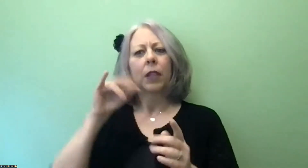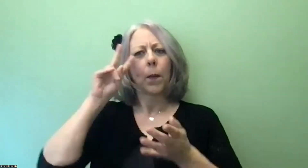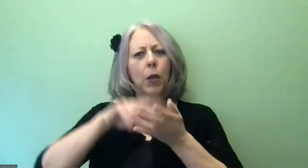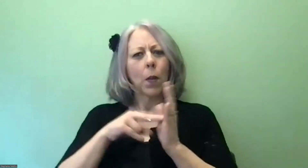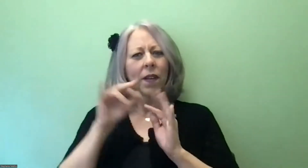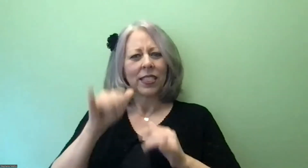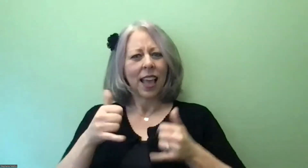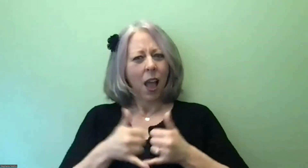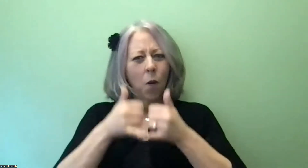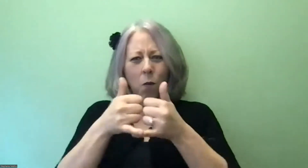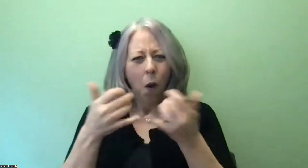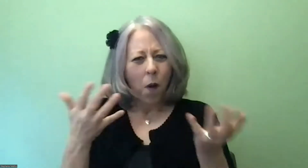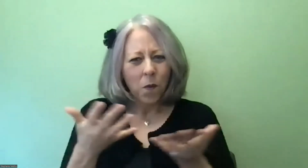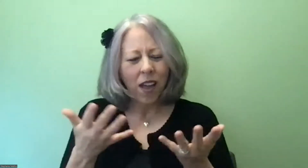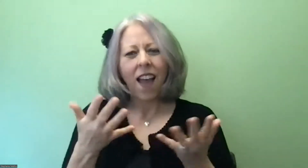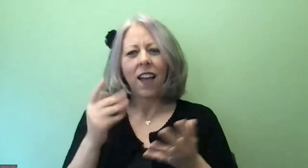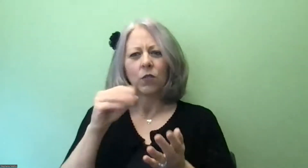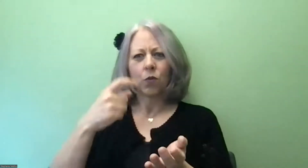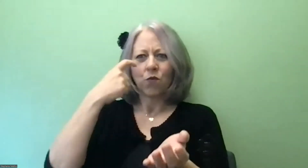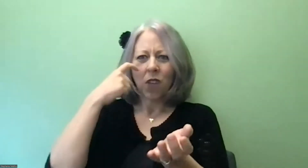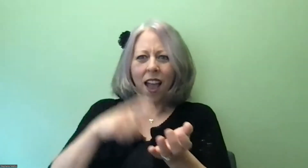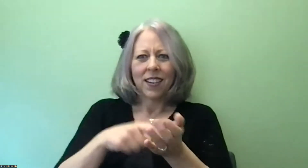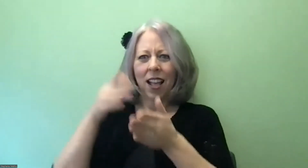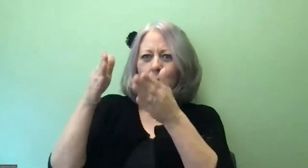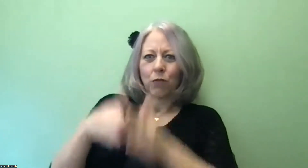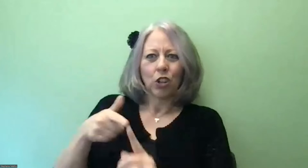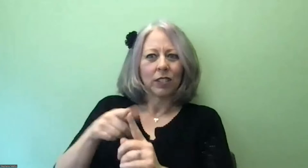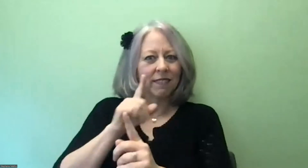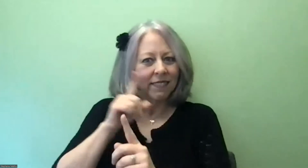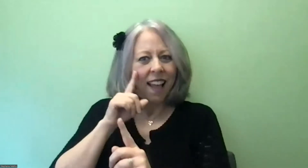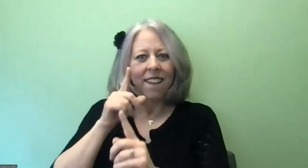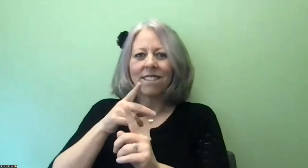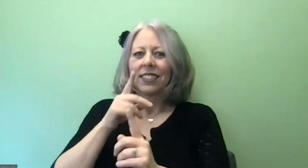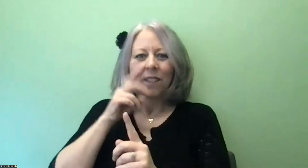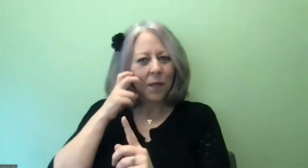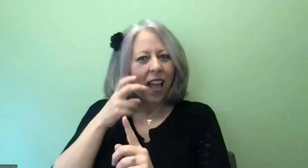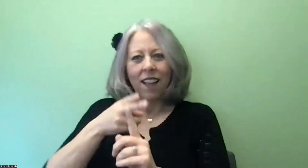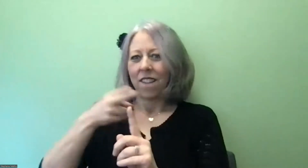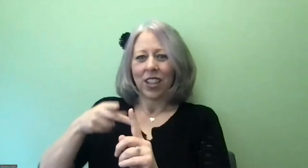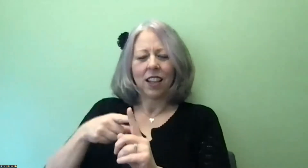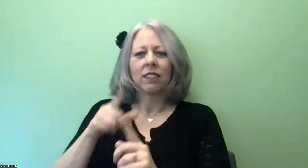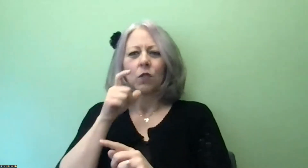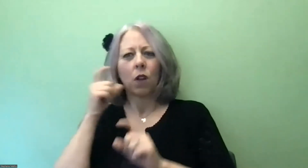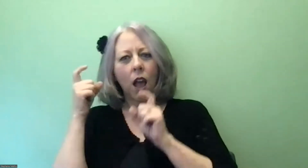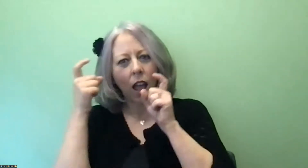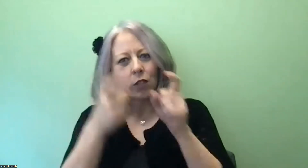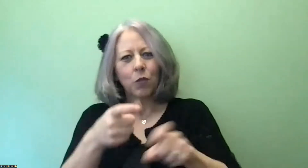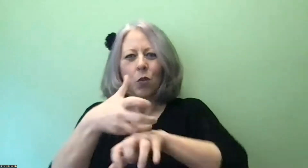J. Smith, who was the founder of ADWAS. The intention of this award is to recognize those who have